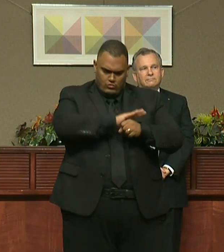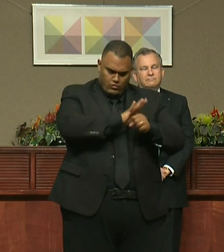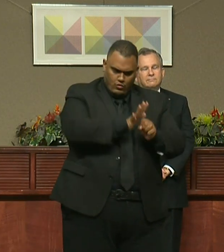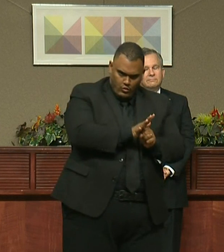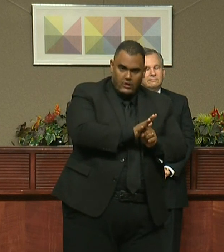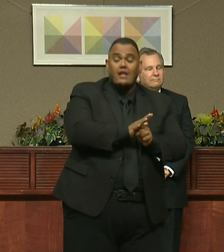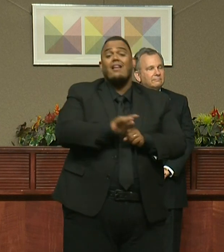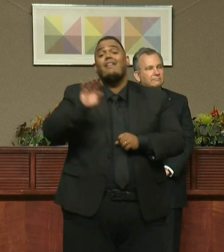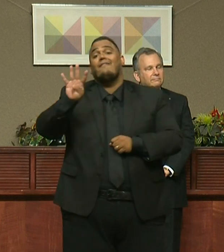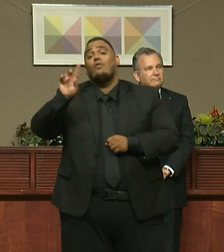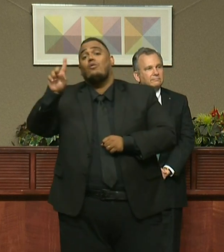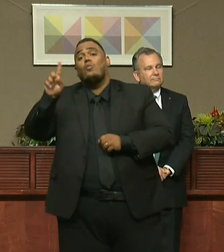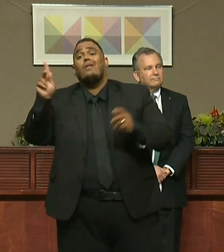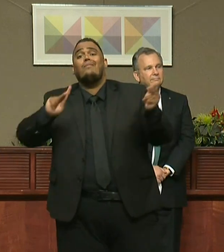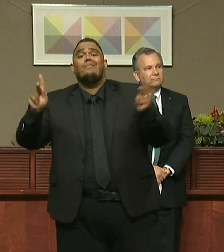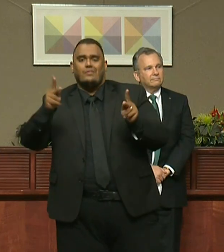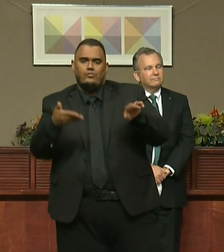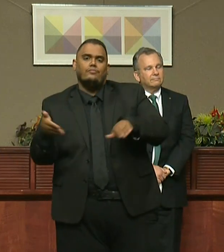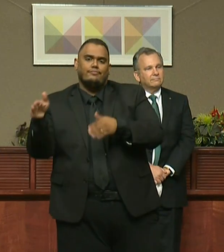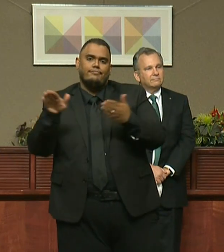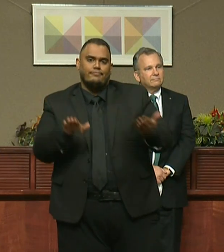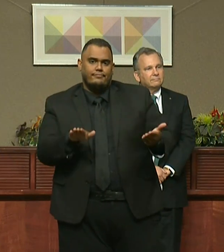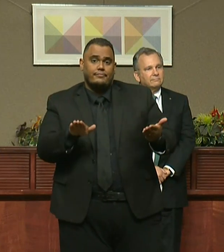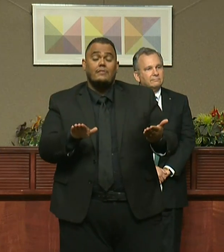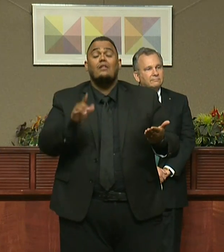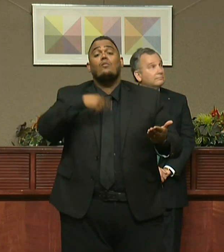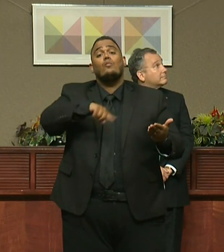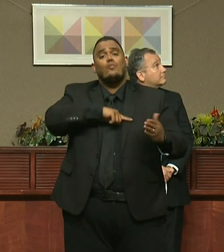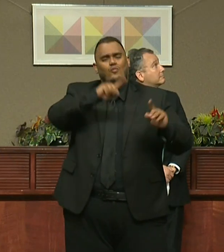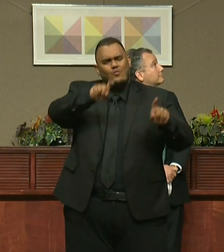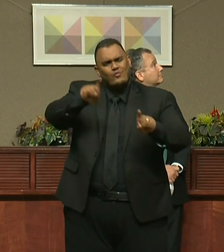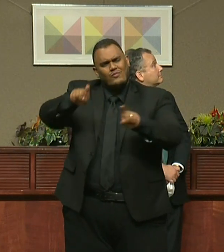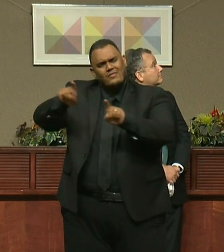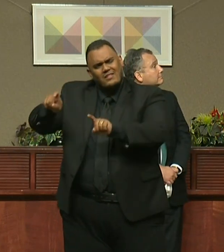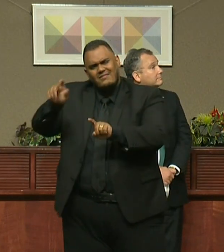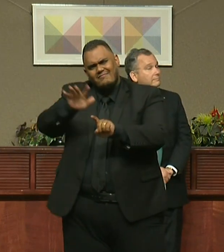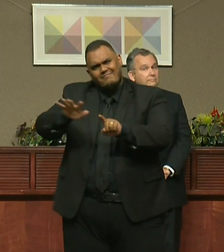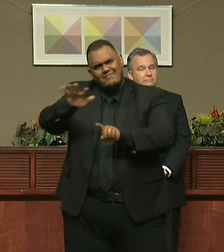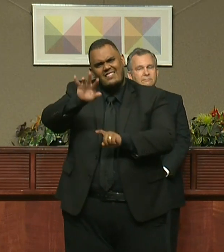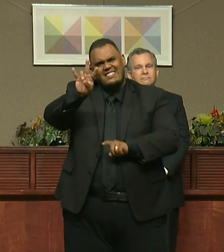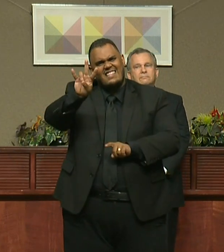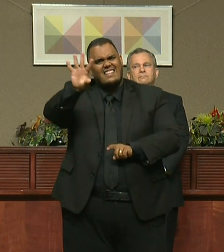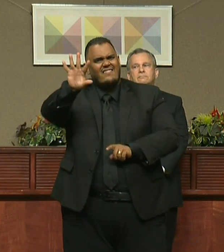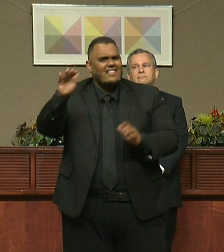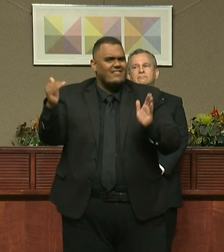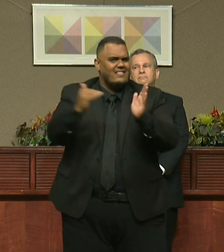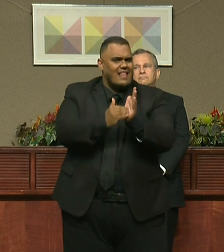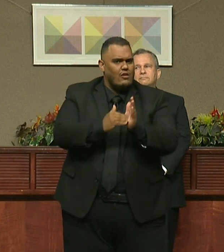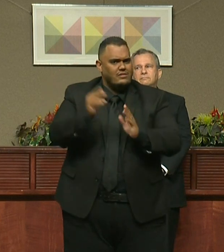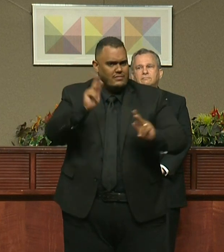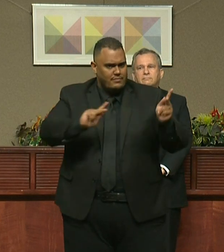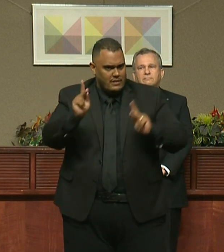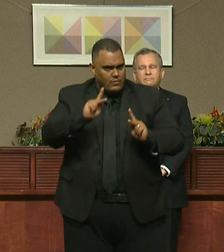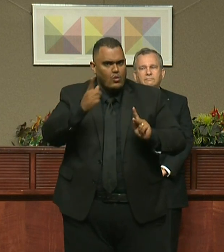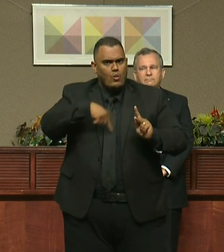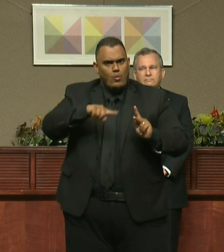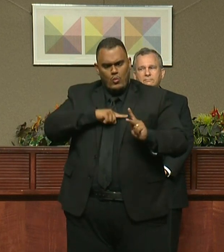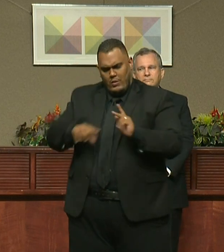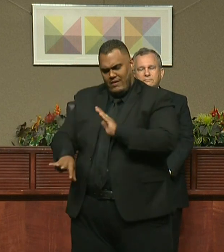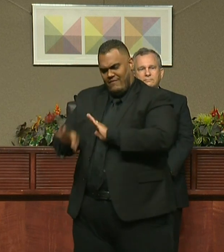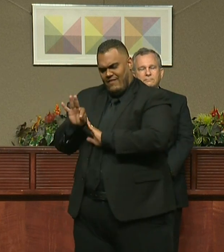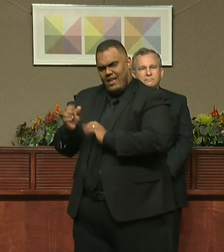nearly 75,000 individuals, and we have a positivity rate of 2.8%. I accentuate